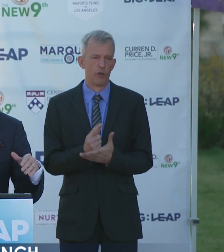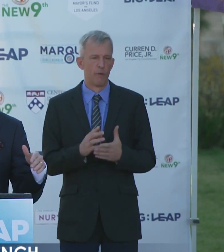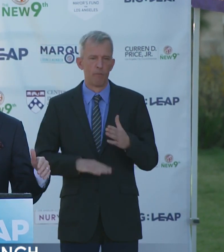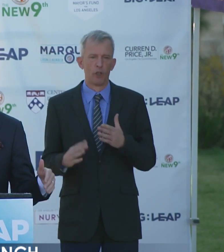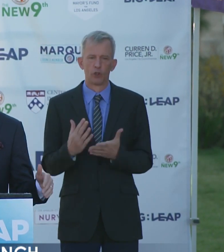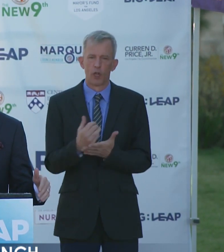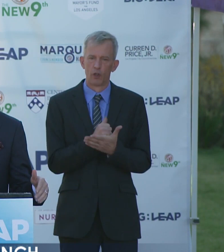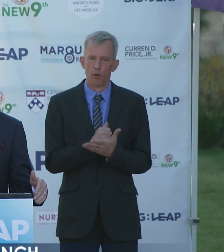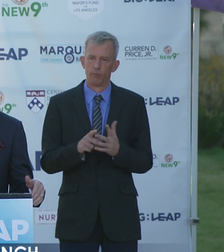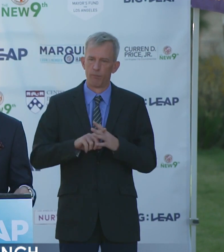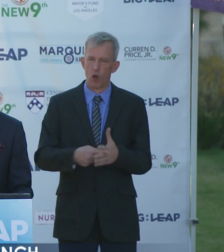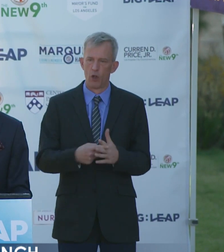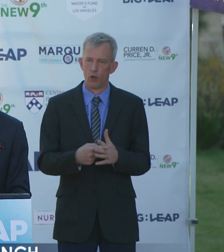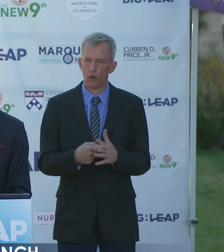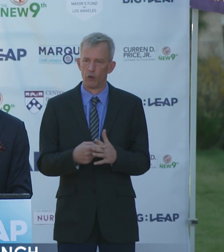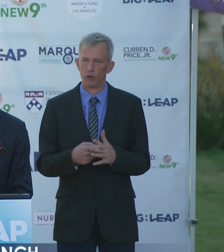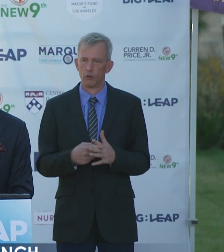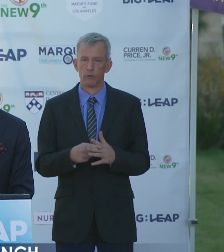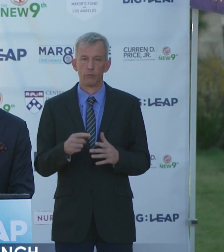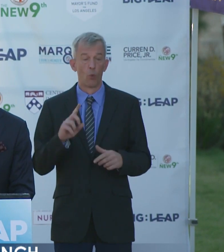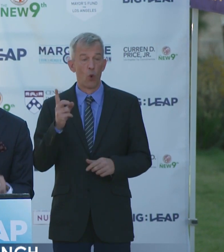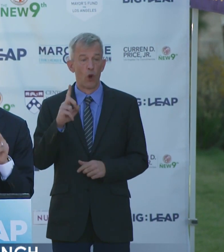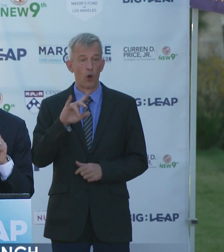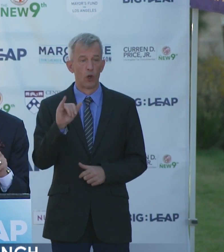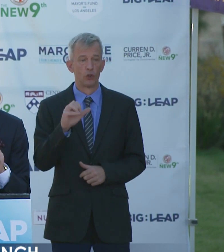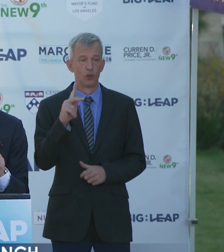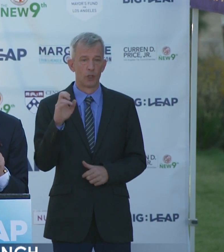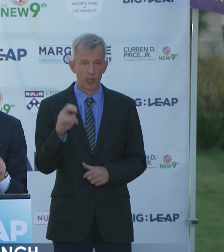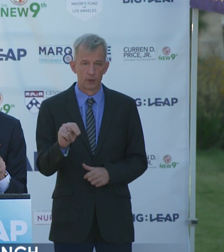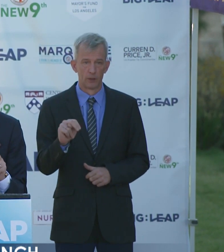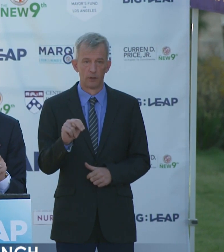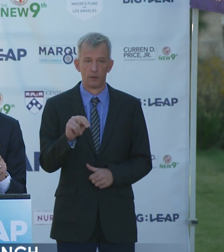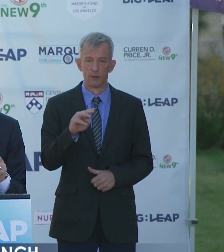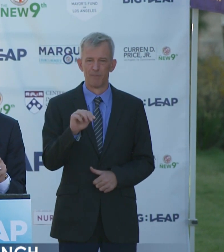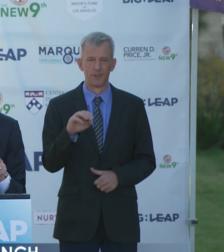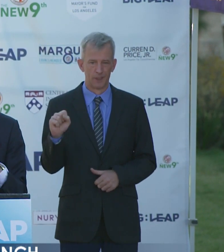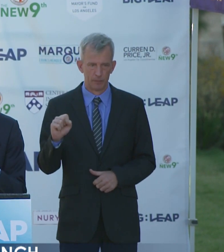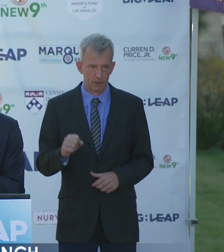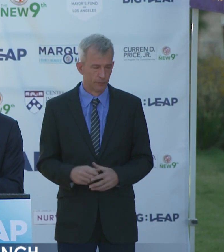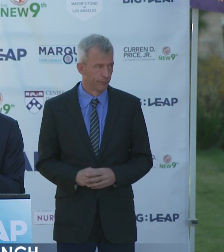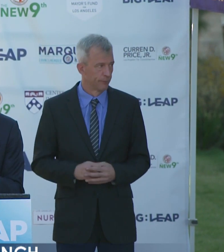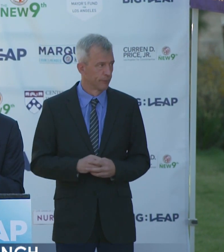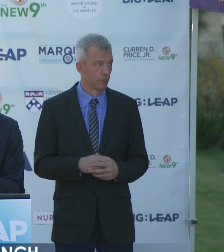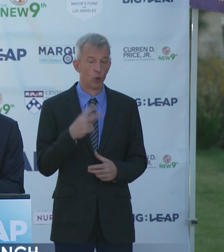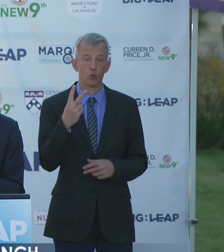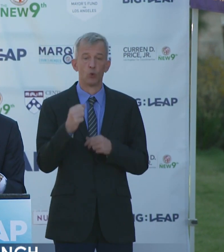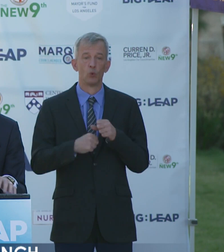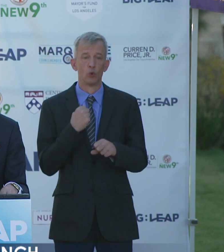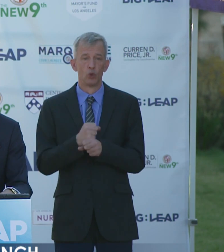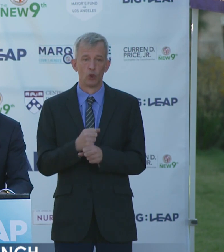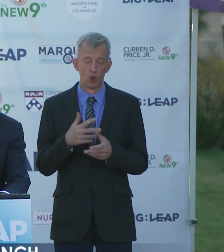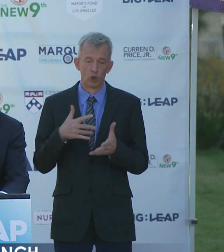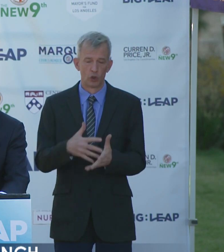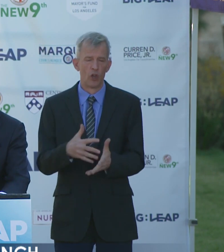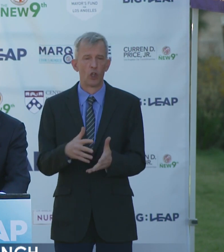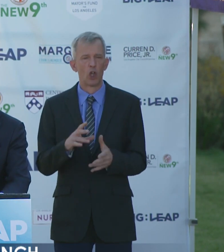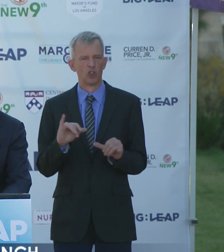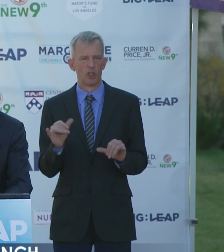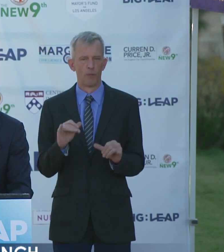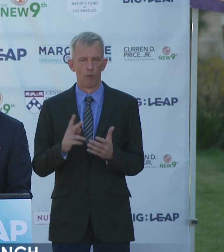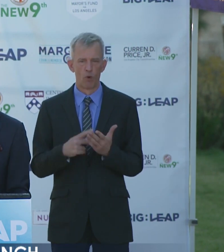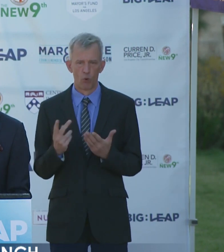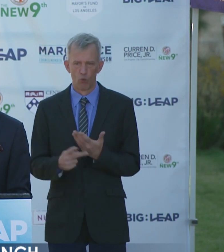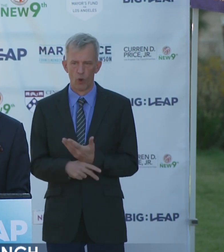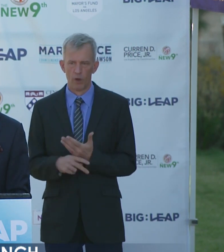preliminary work a year before in Jackson, Mississippi. In a 2-year study of a similar program like this in Stockton, folks